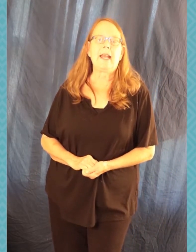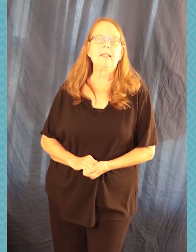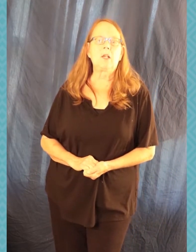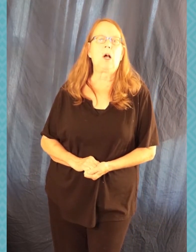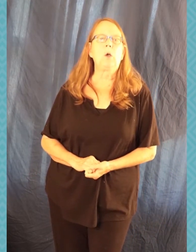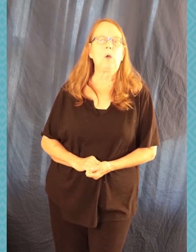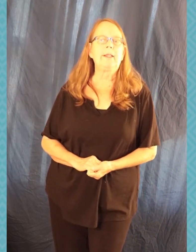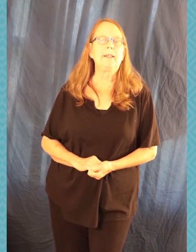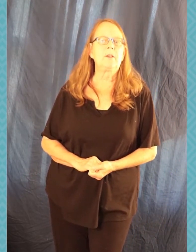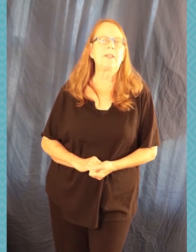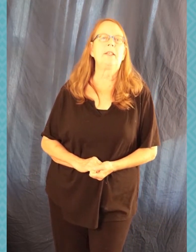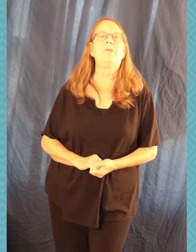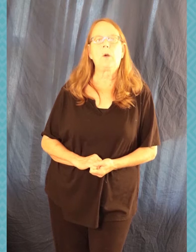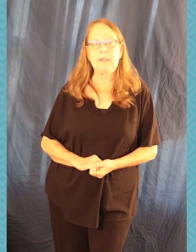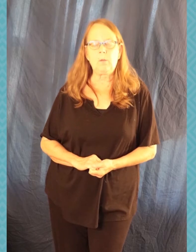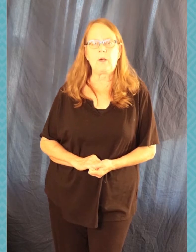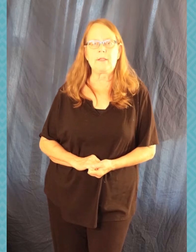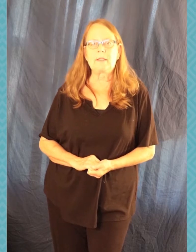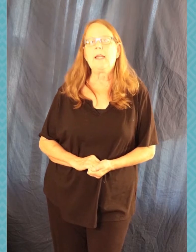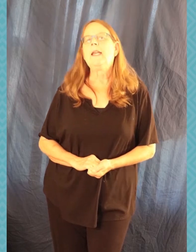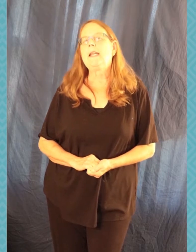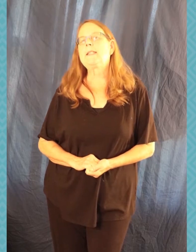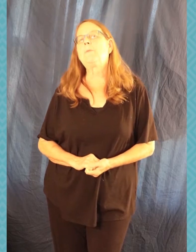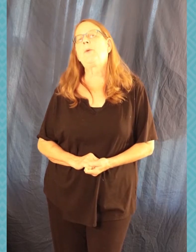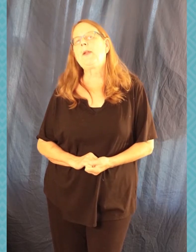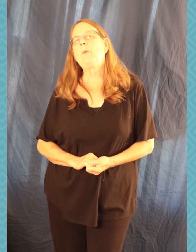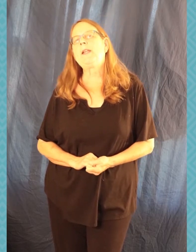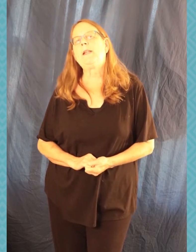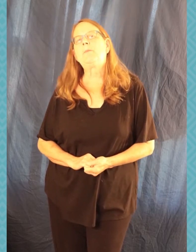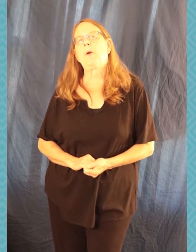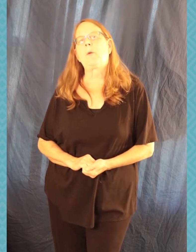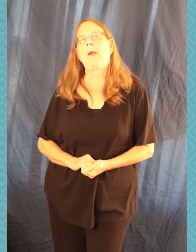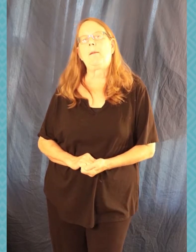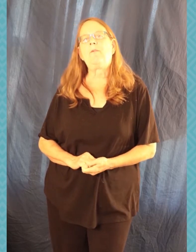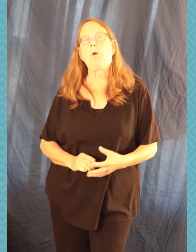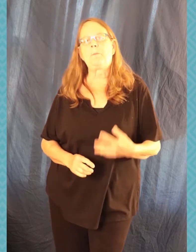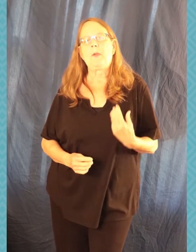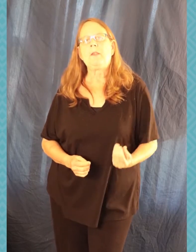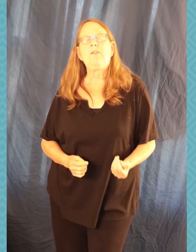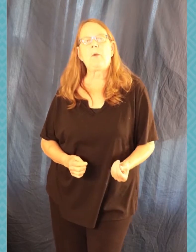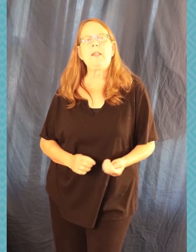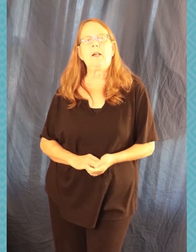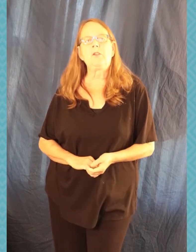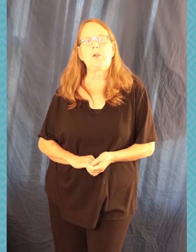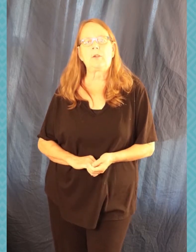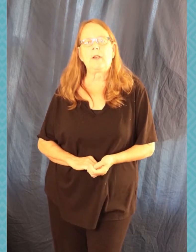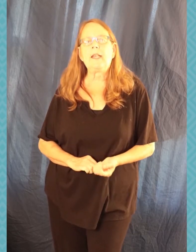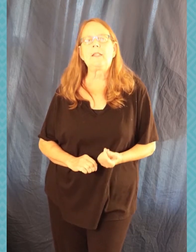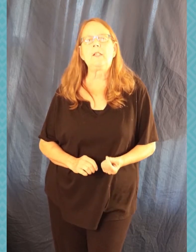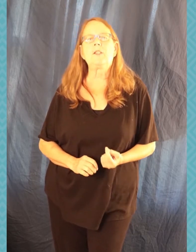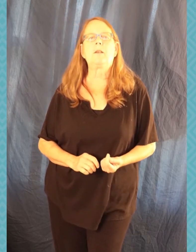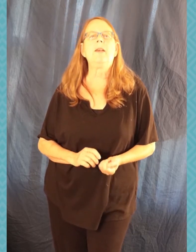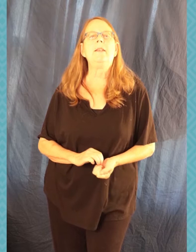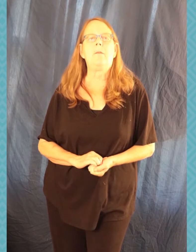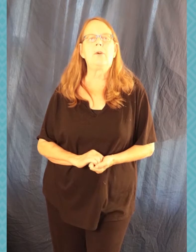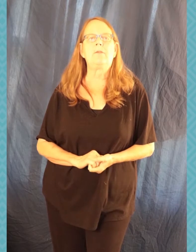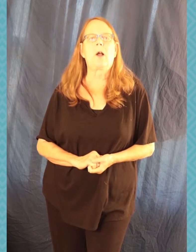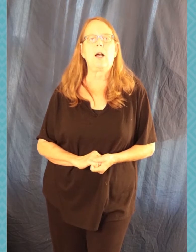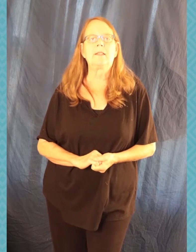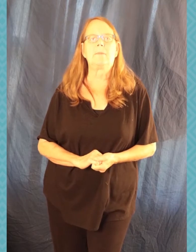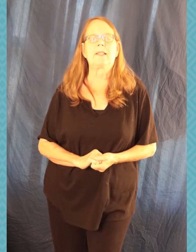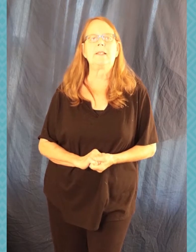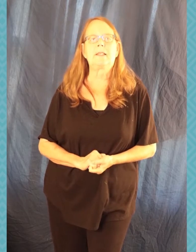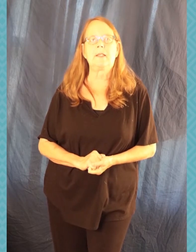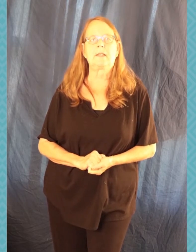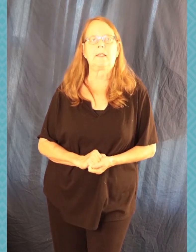is hands-on early literacy for little ones. It's a pre-reading program for very young children. It teaches them a number